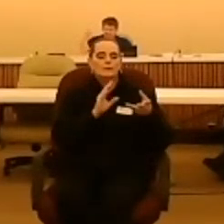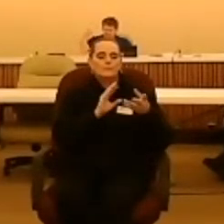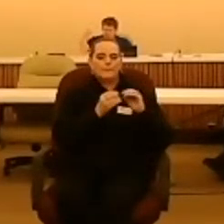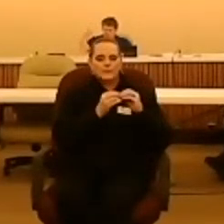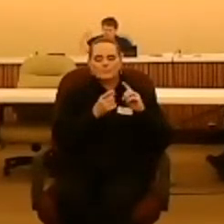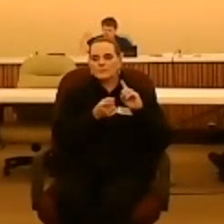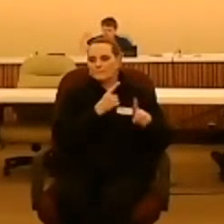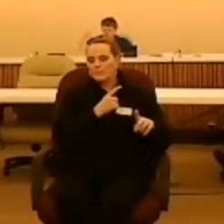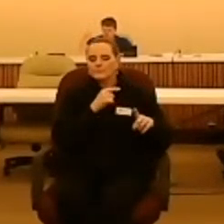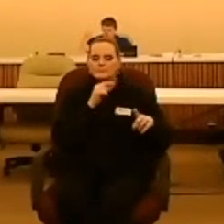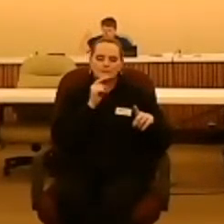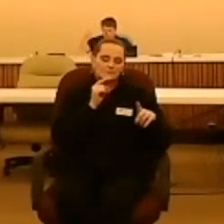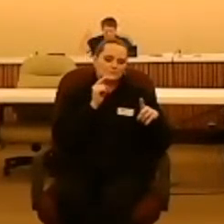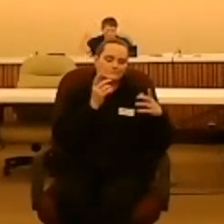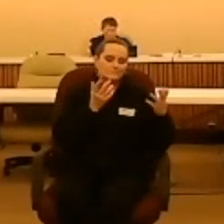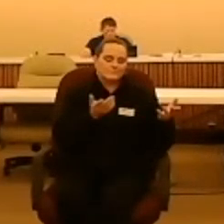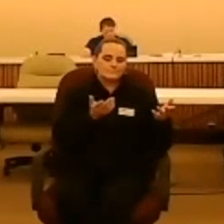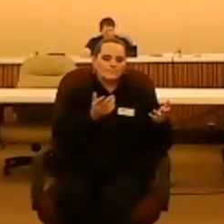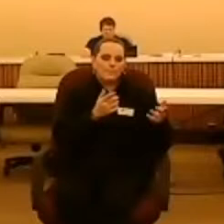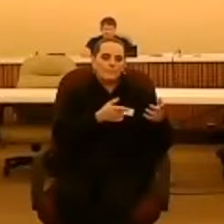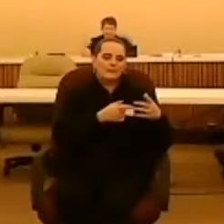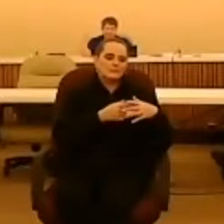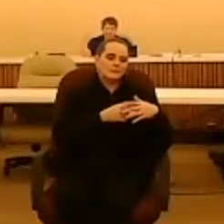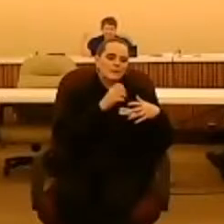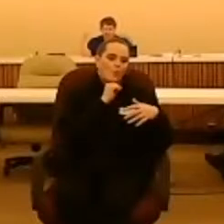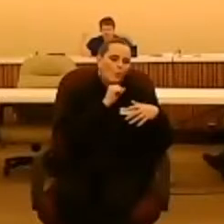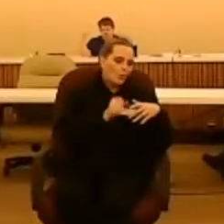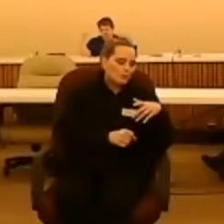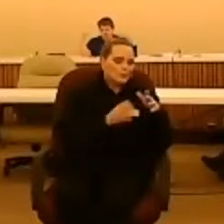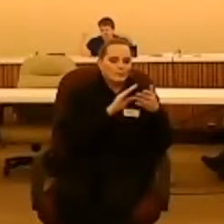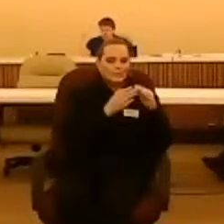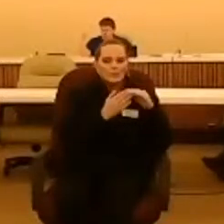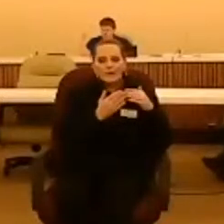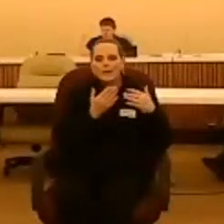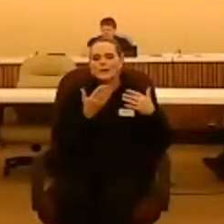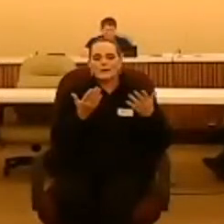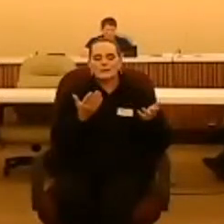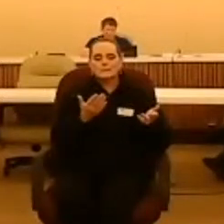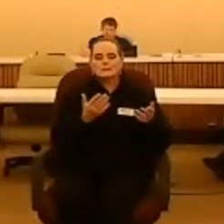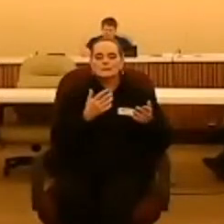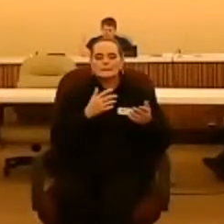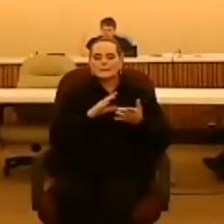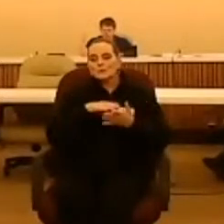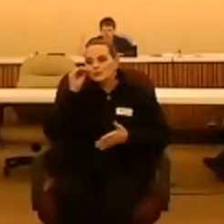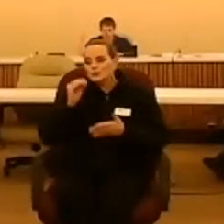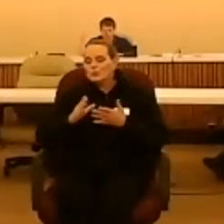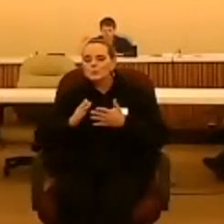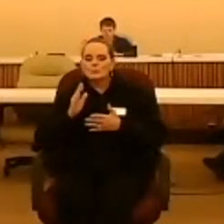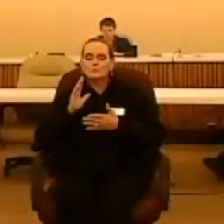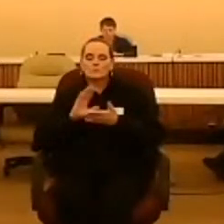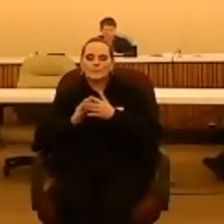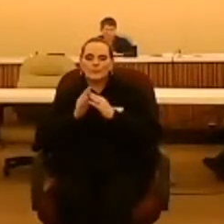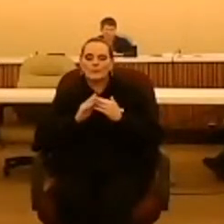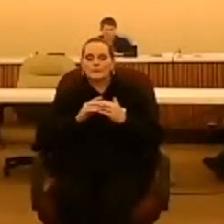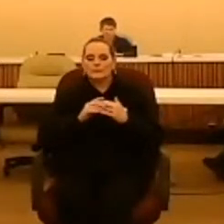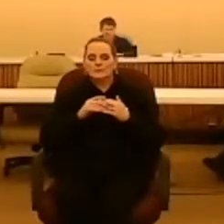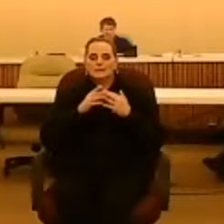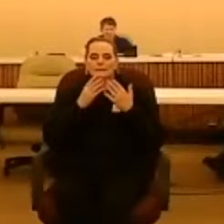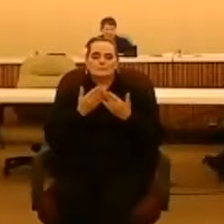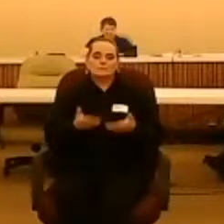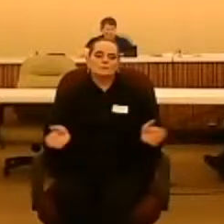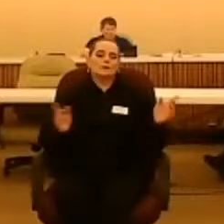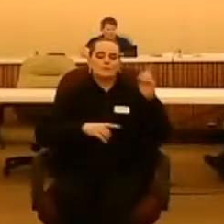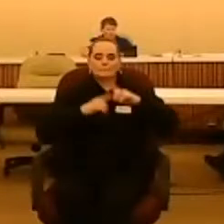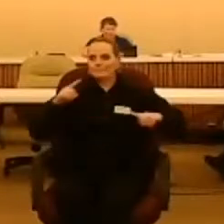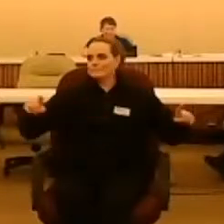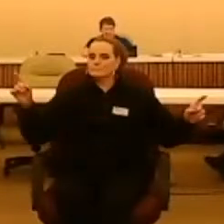is it a senior community? Is it a student community? Is it a general community?